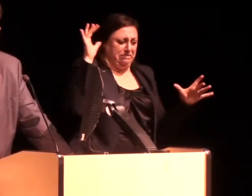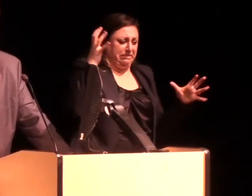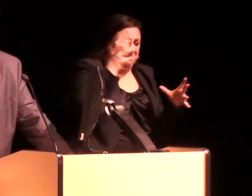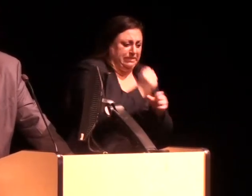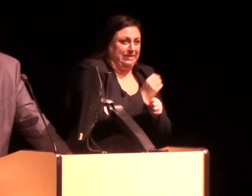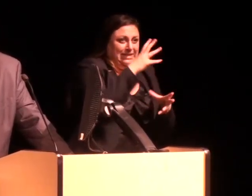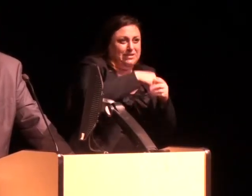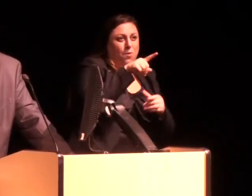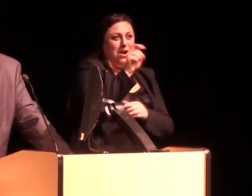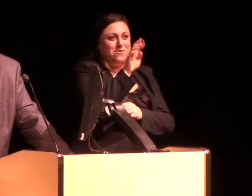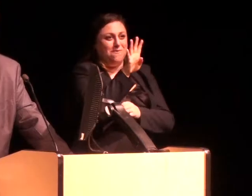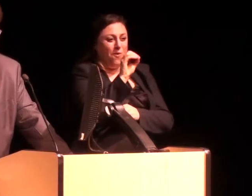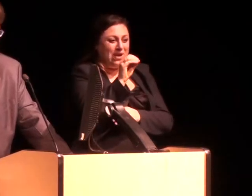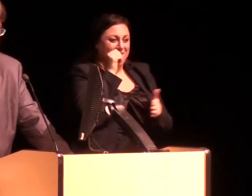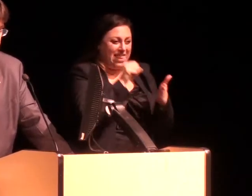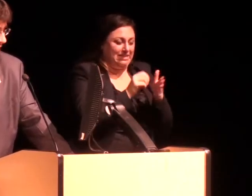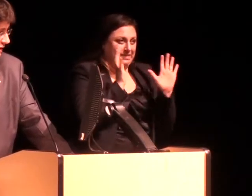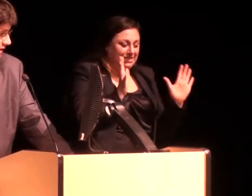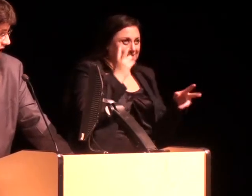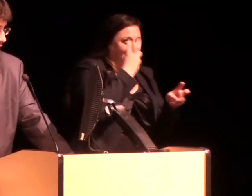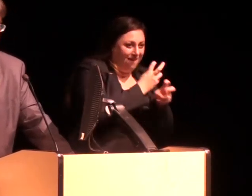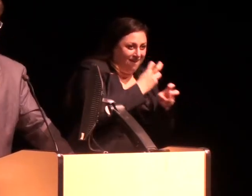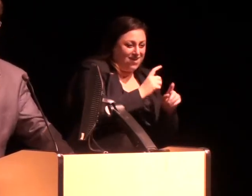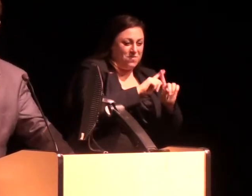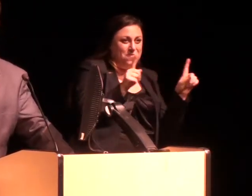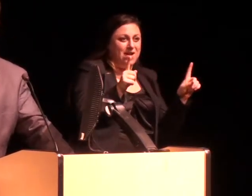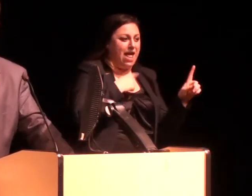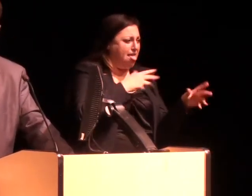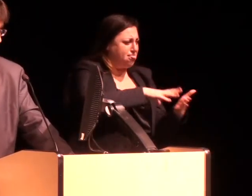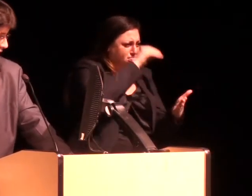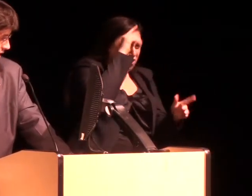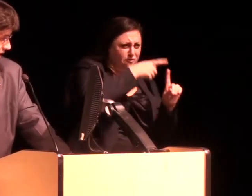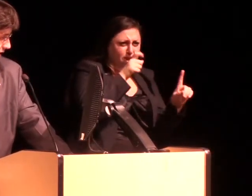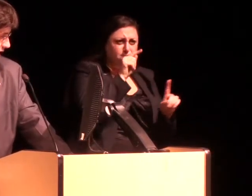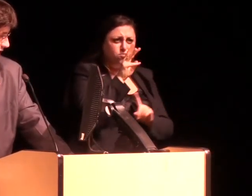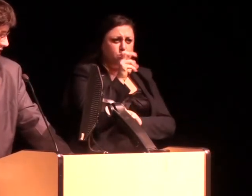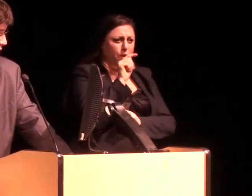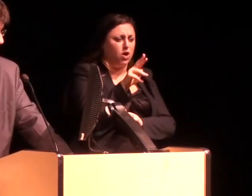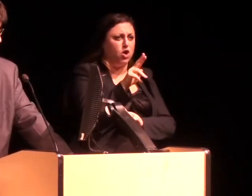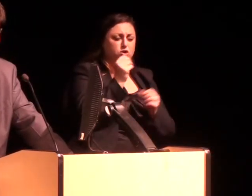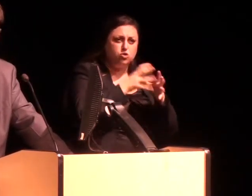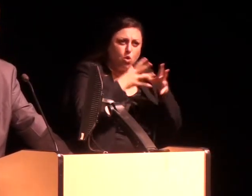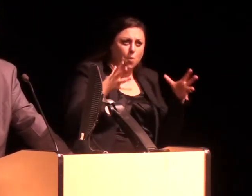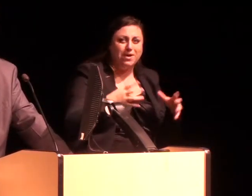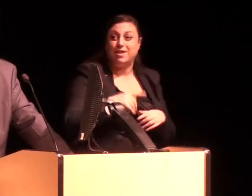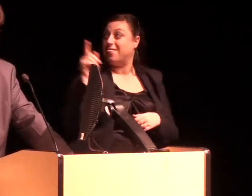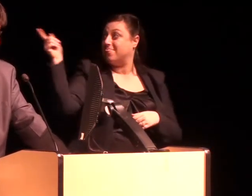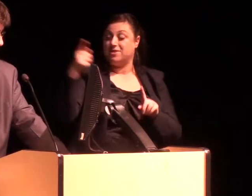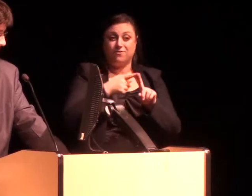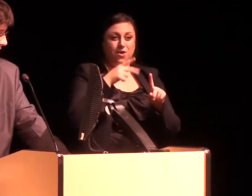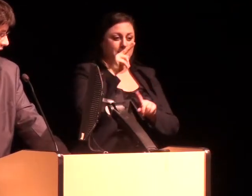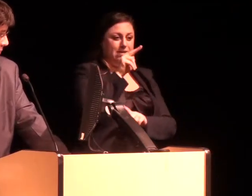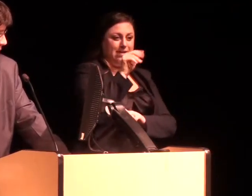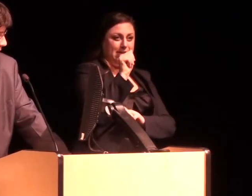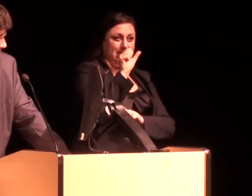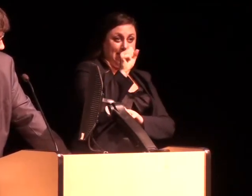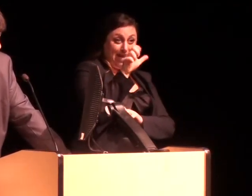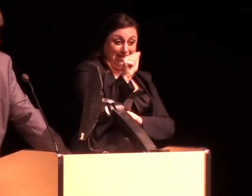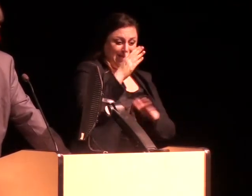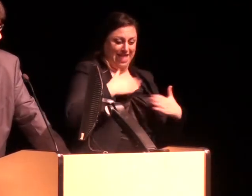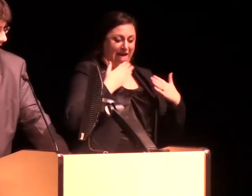challenge. And I take a lot of information from Twitter. I don't know if you're aware of this. This was from NASA. They say,